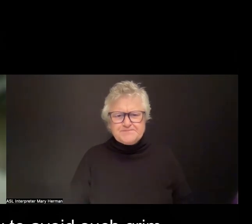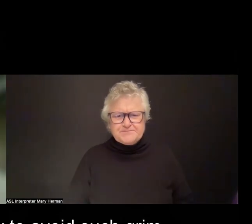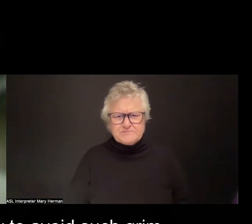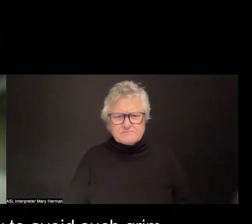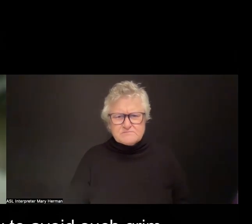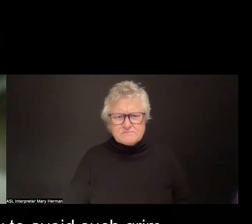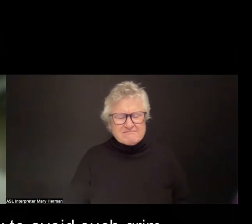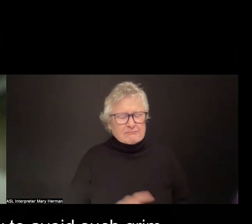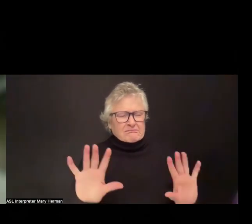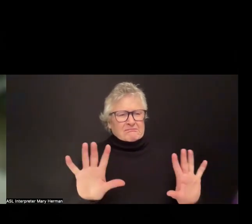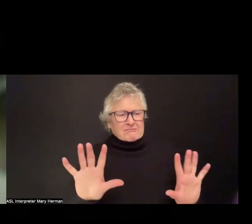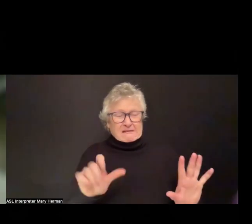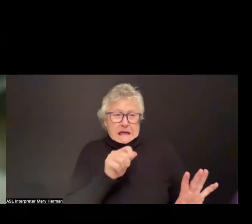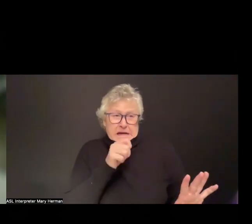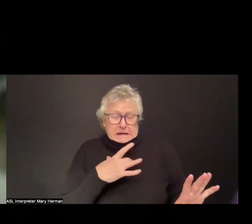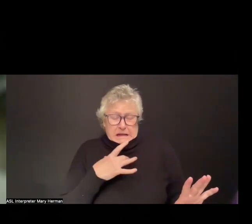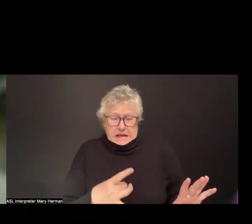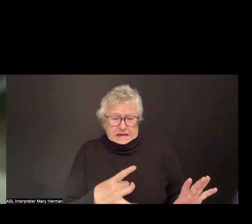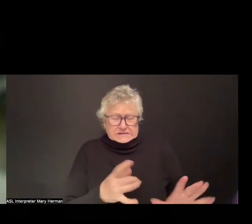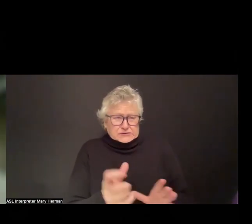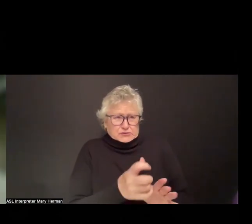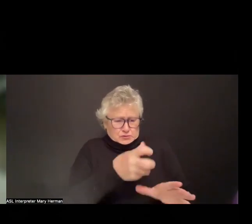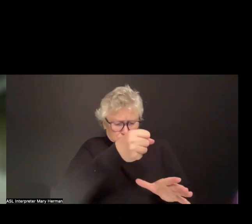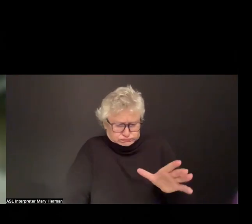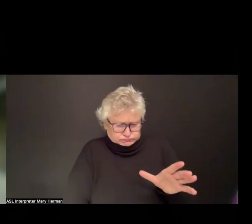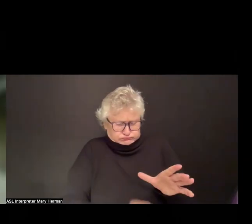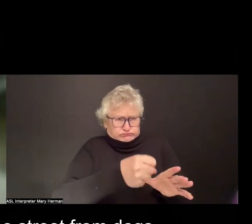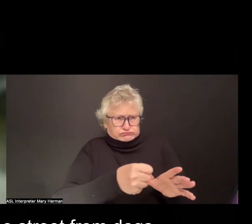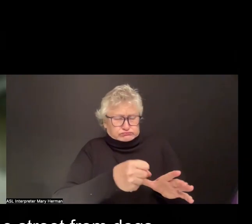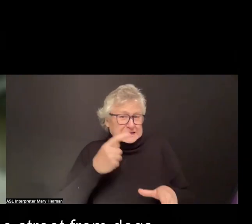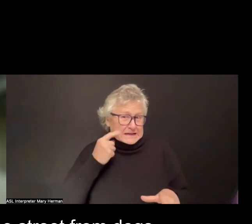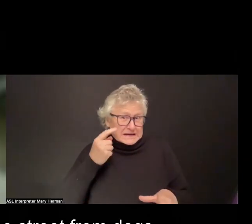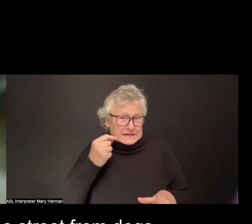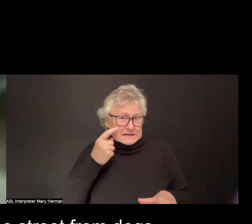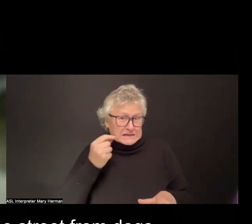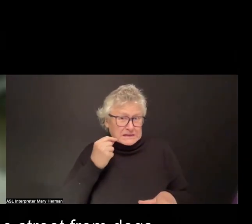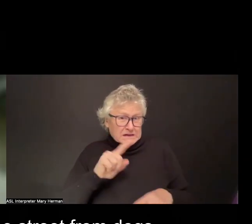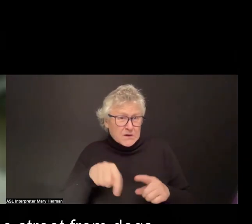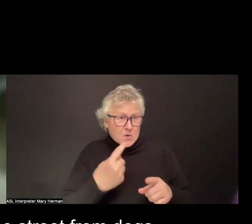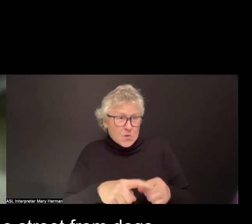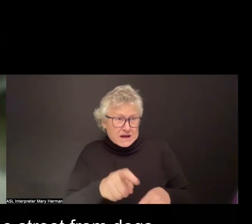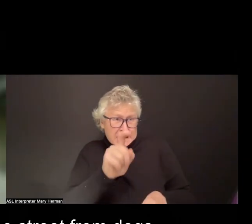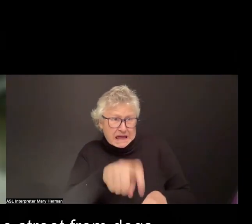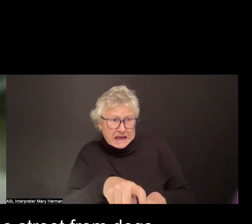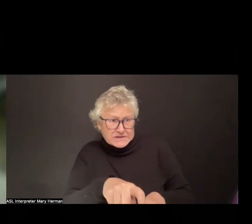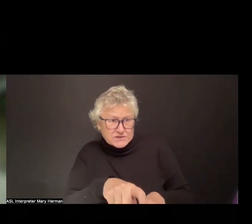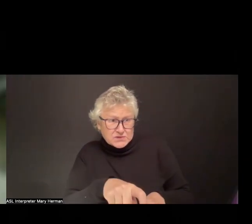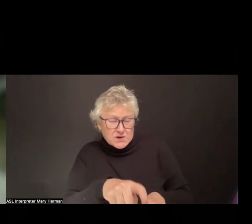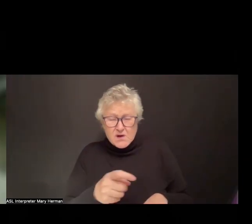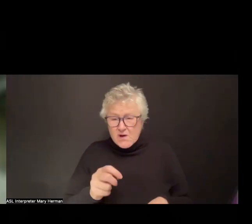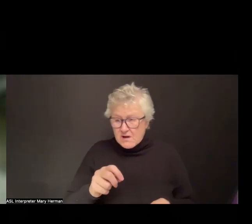grim chores on the occasion Mrs. Tomlinson chose to impose them on me. I even crossed the street from dogs lying dead in the